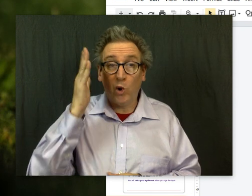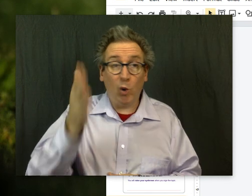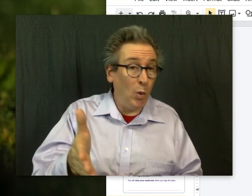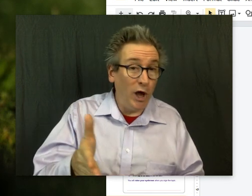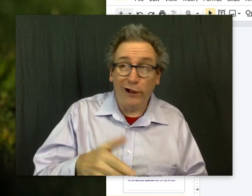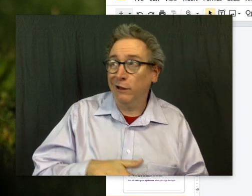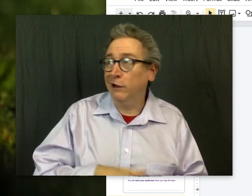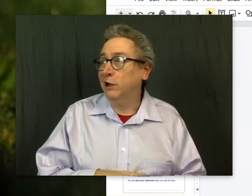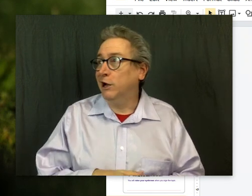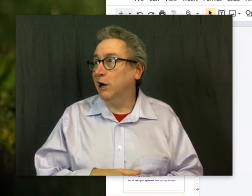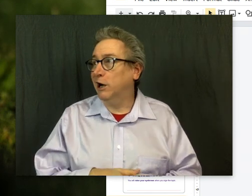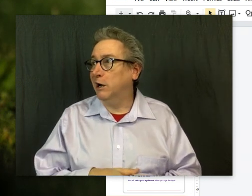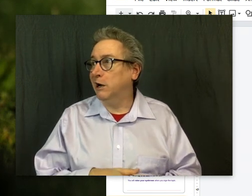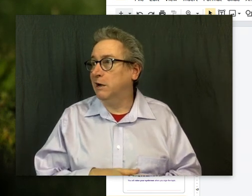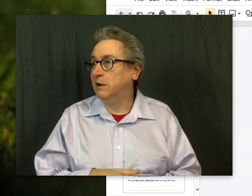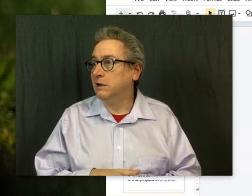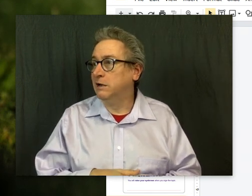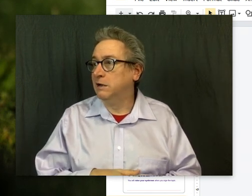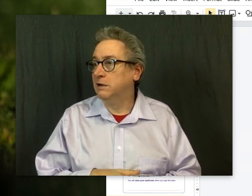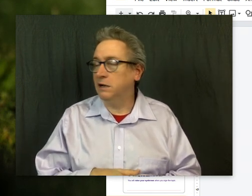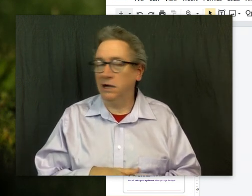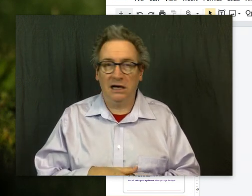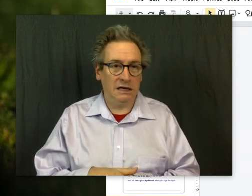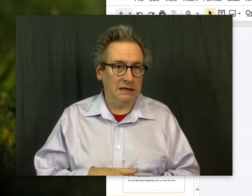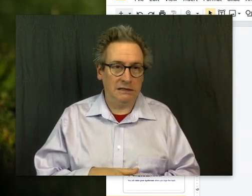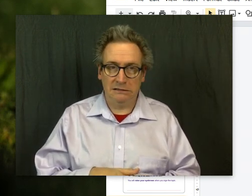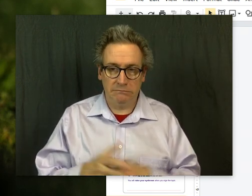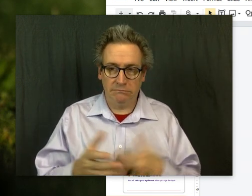smoke, will,